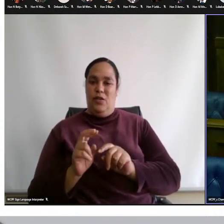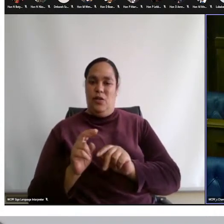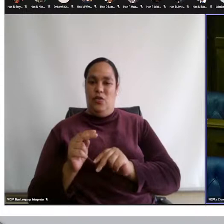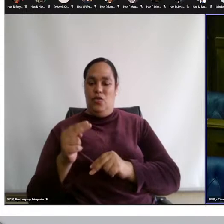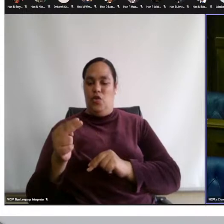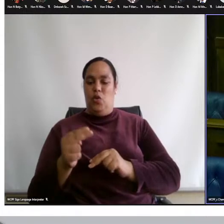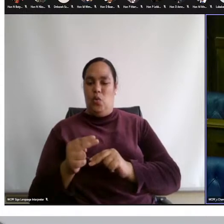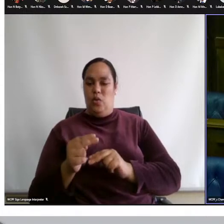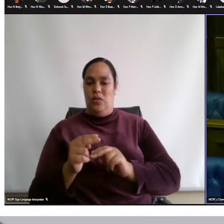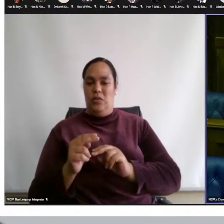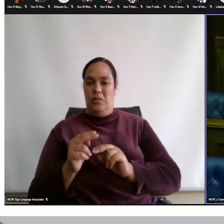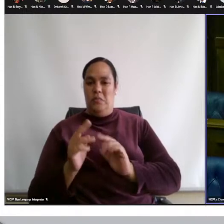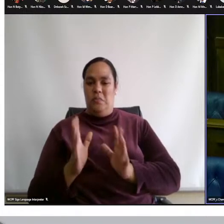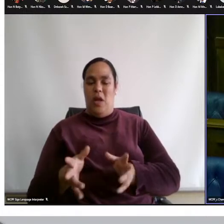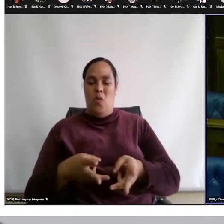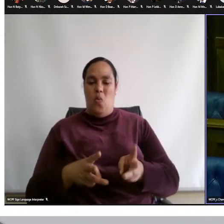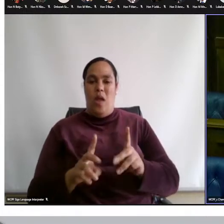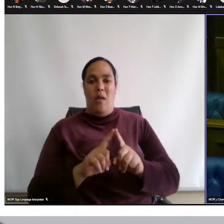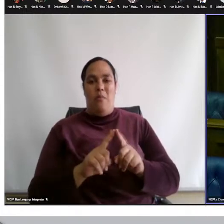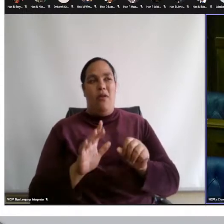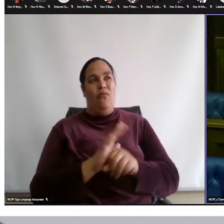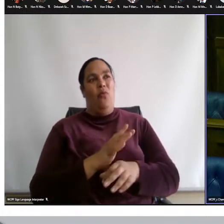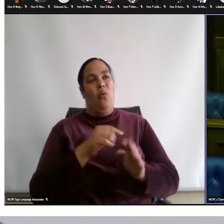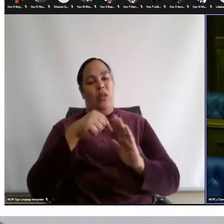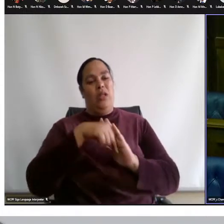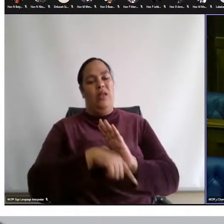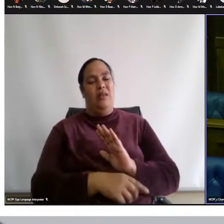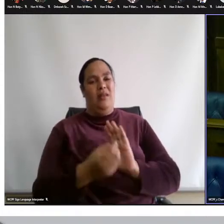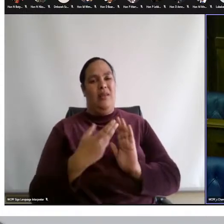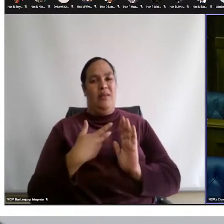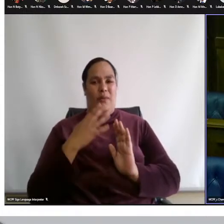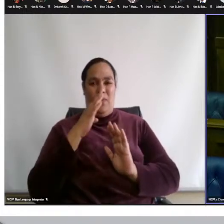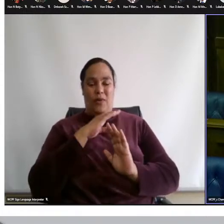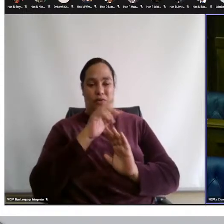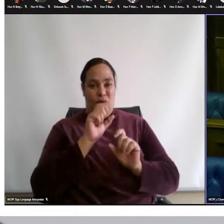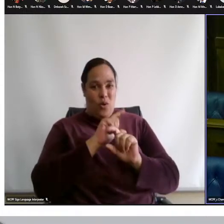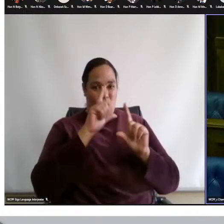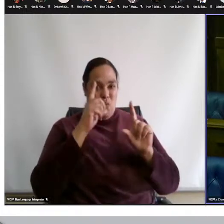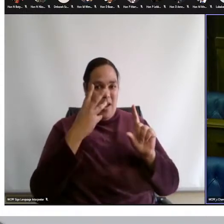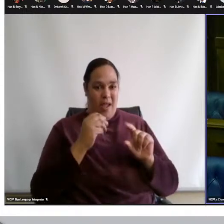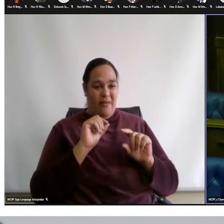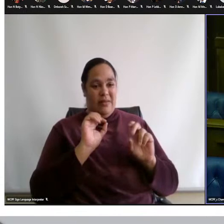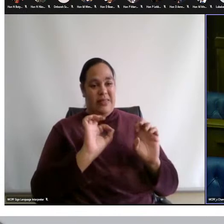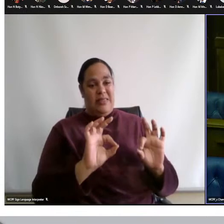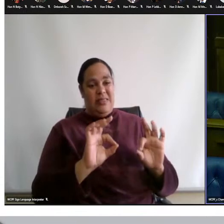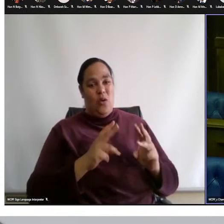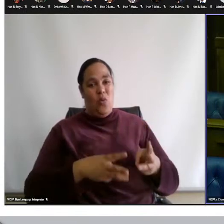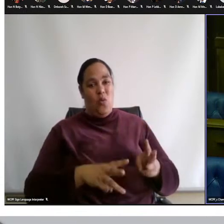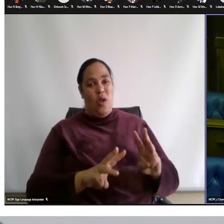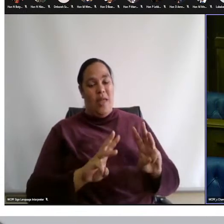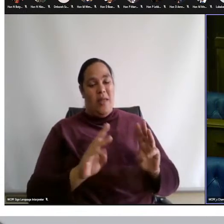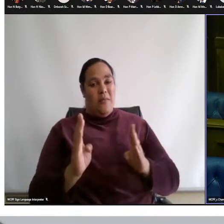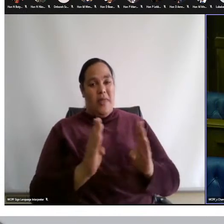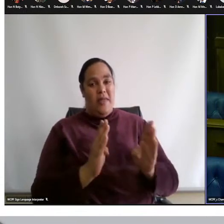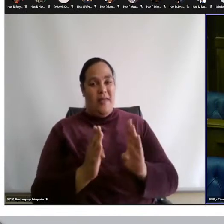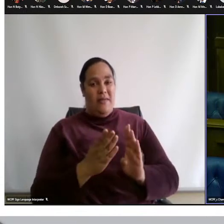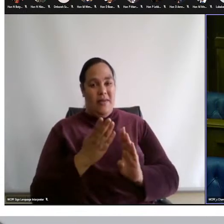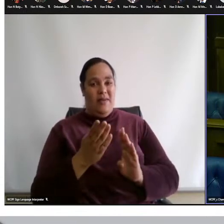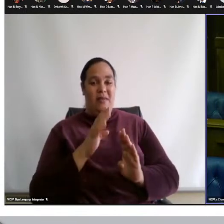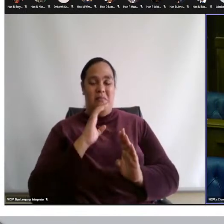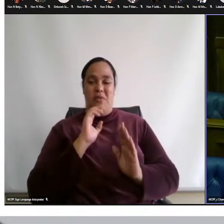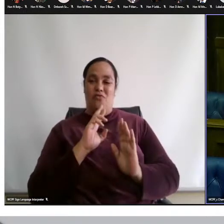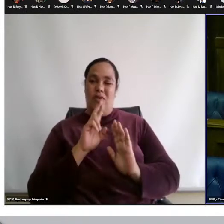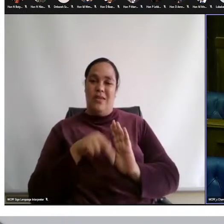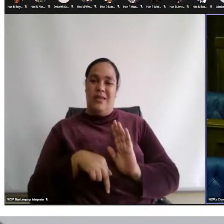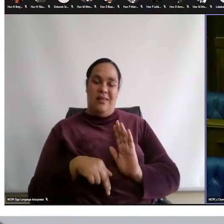way, without giving any detail, whether she is aware that that type of conduct from her has resulted